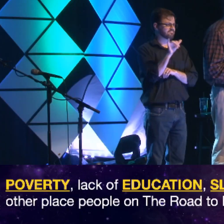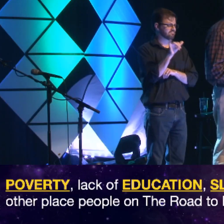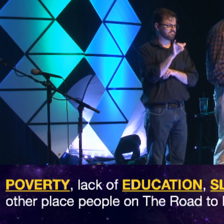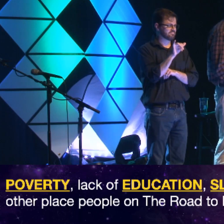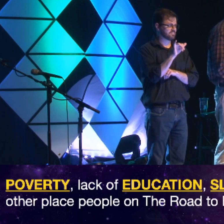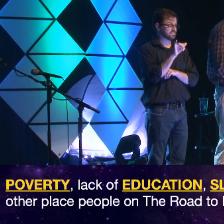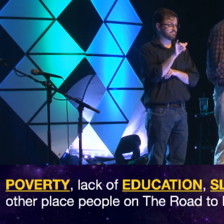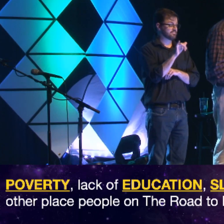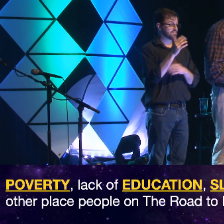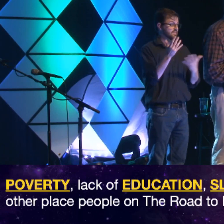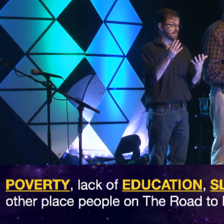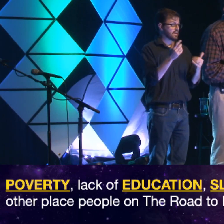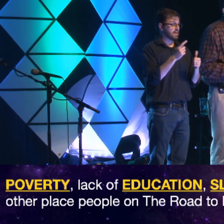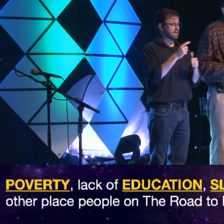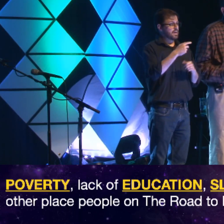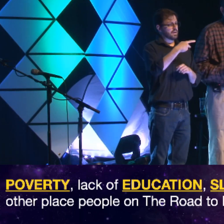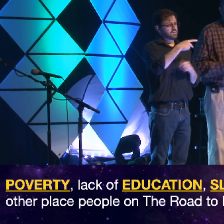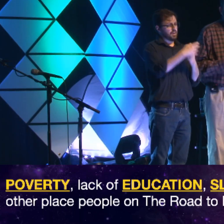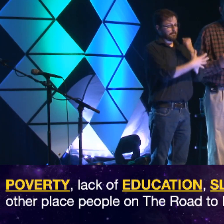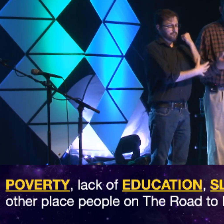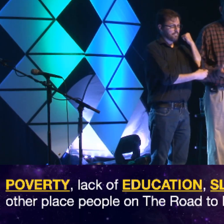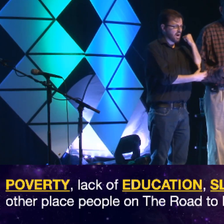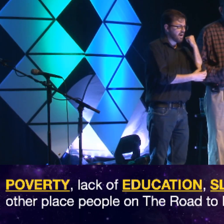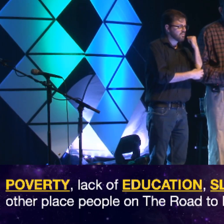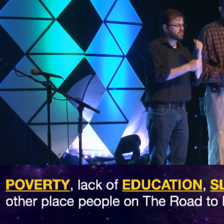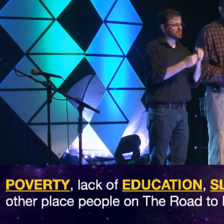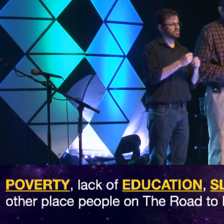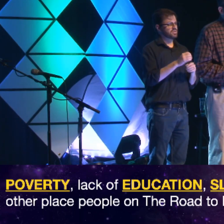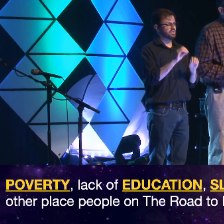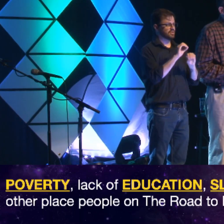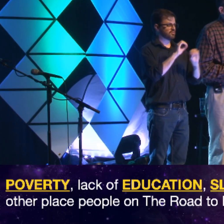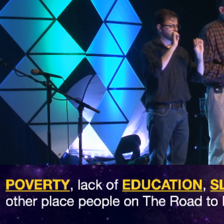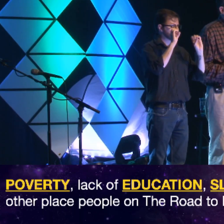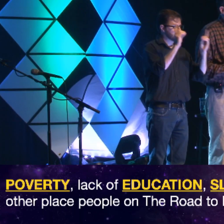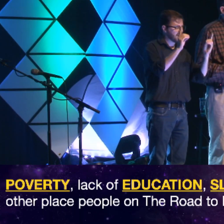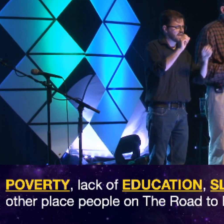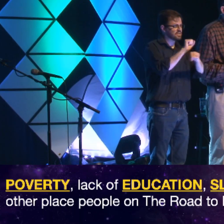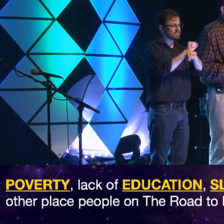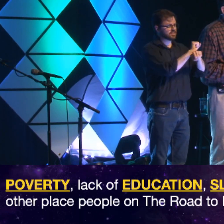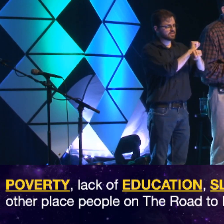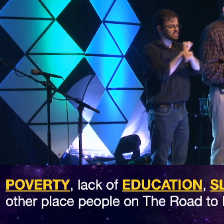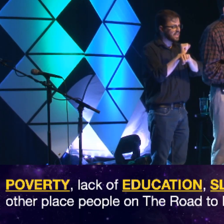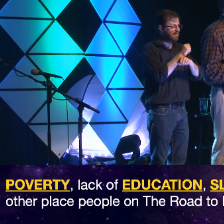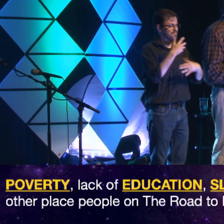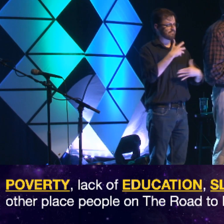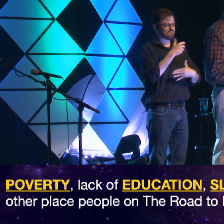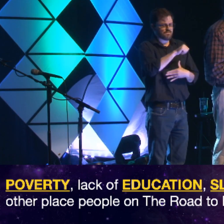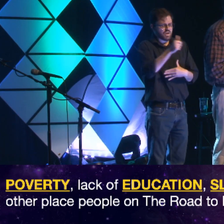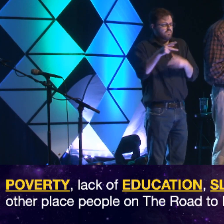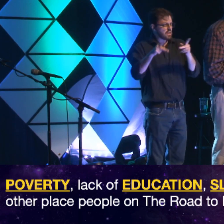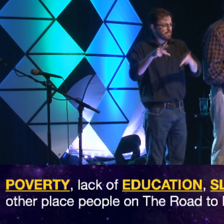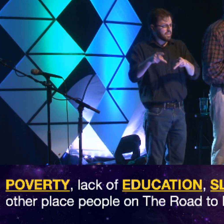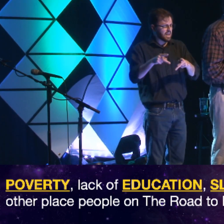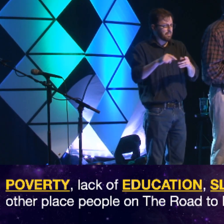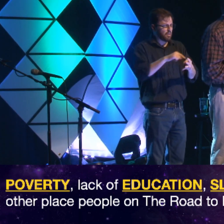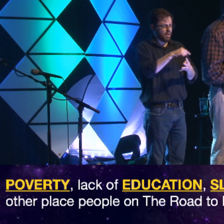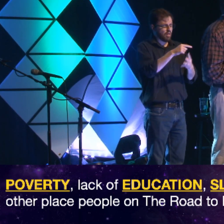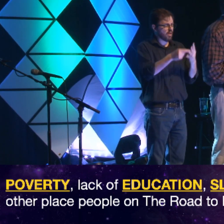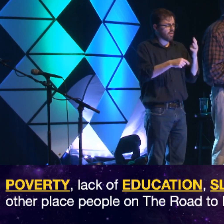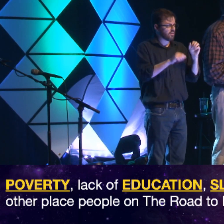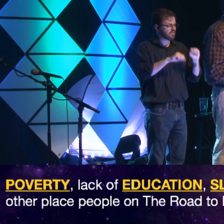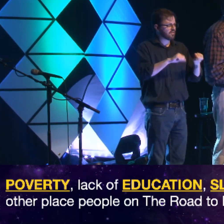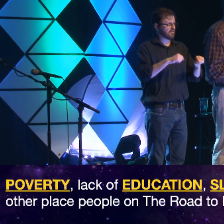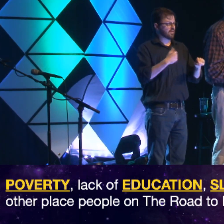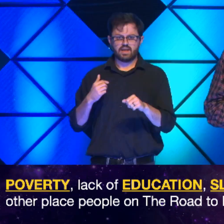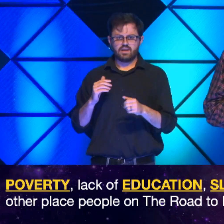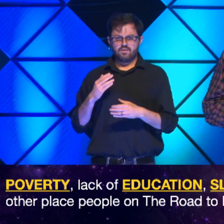See, poverty, a lack of education, slavery, the fear of other, all of those can place us on the road to